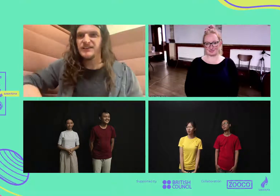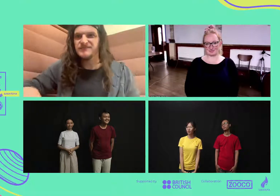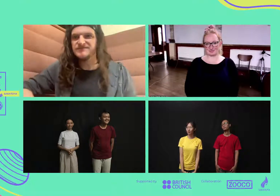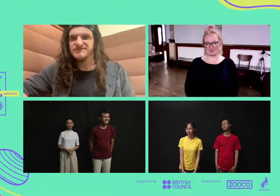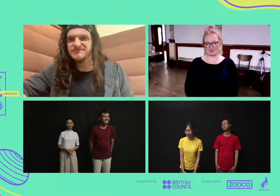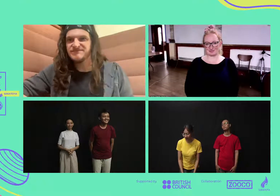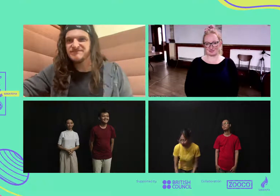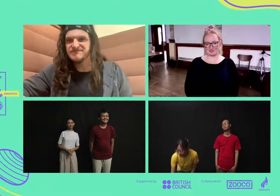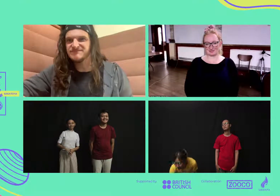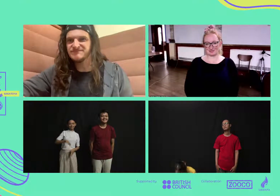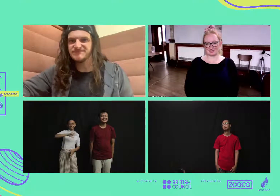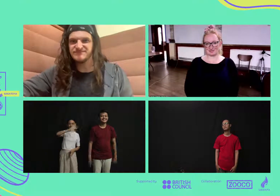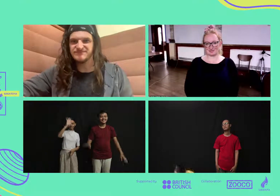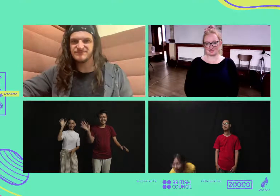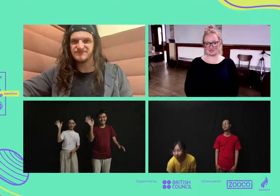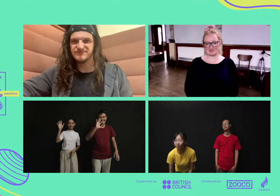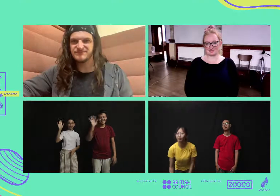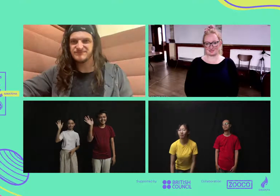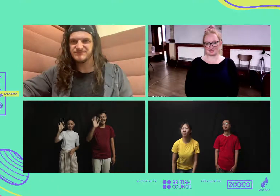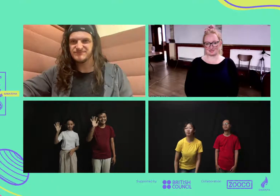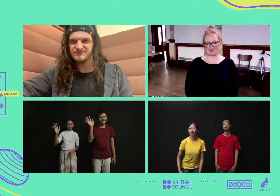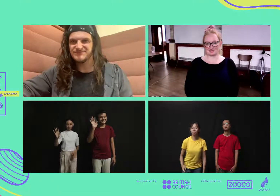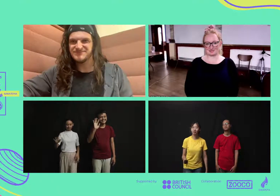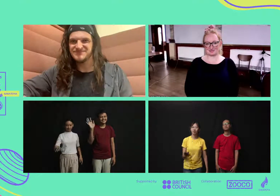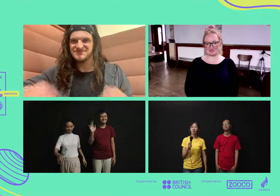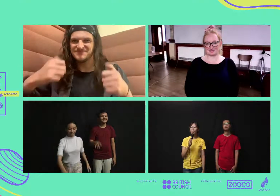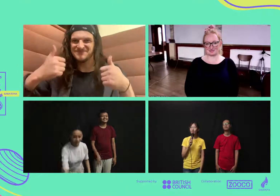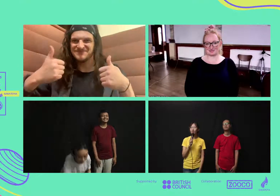Hello, everybody. Hello.